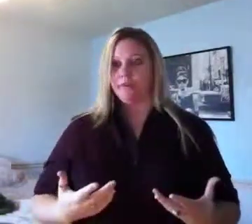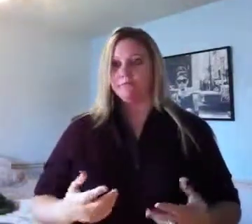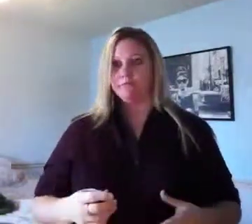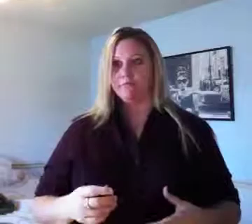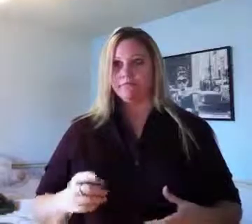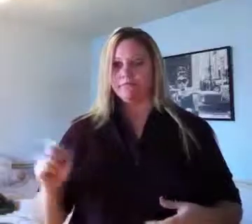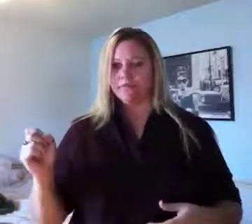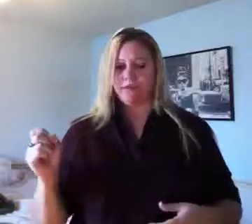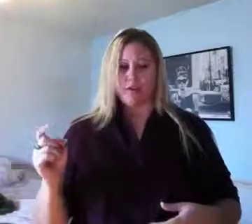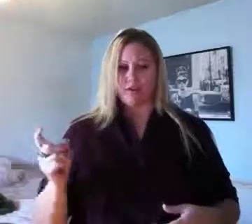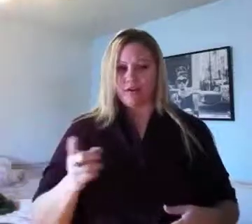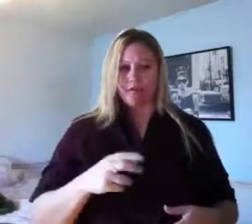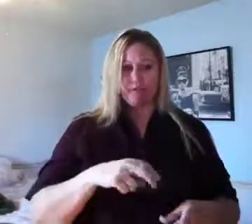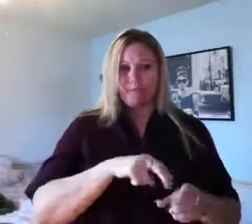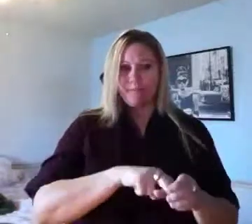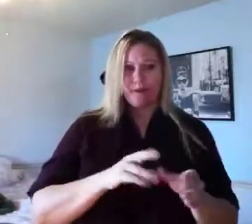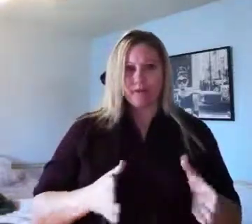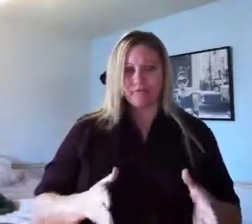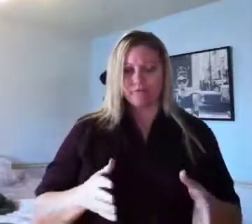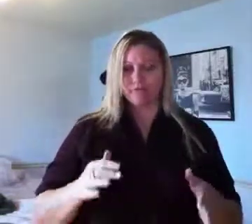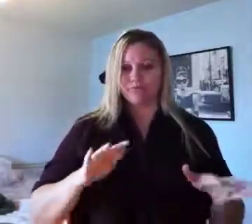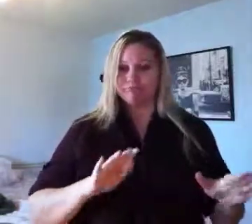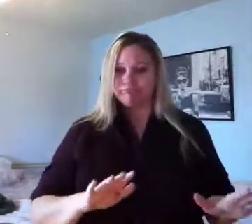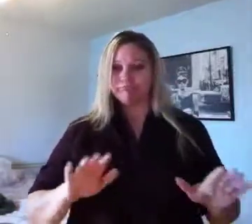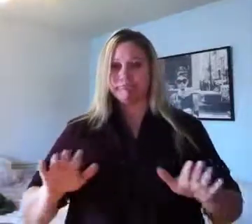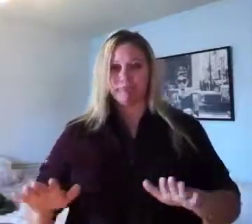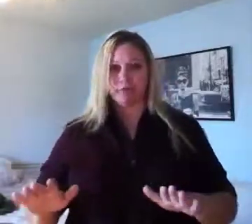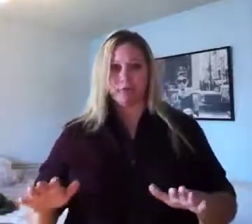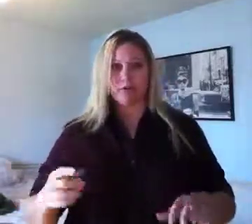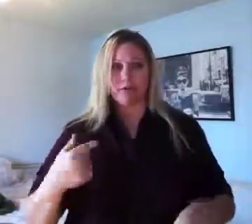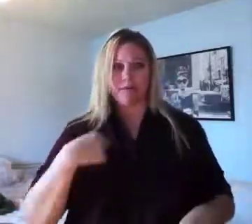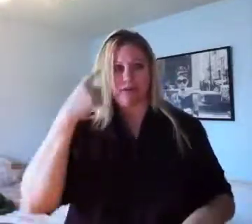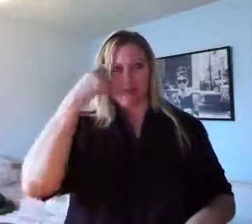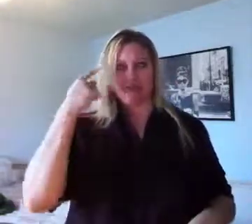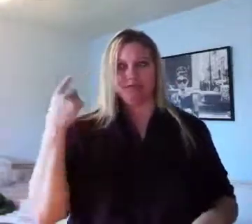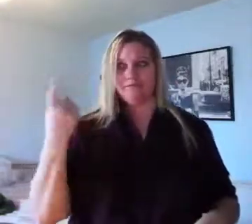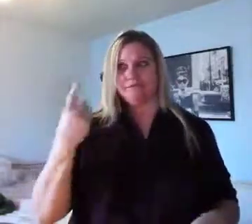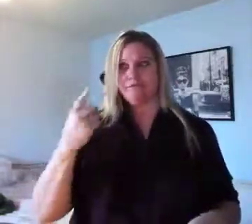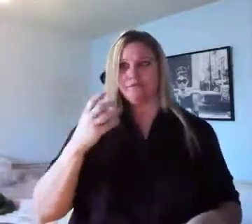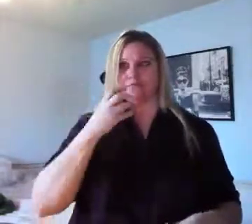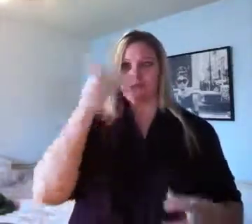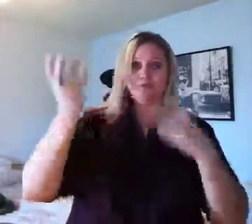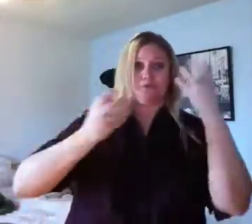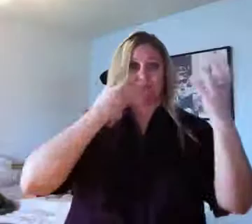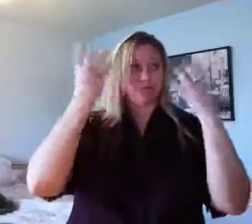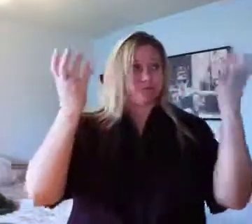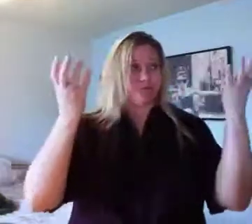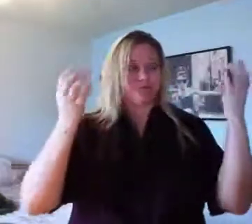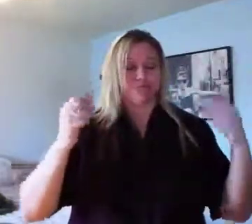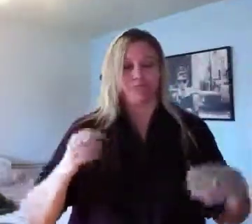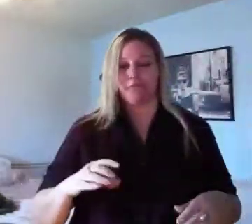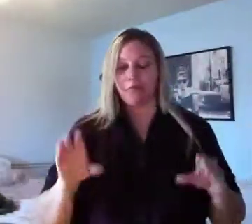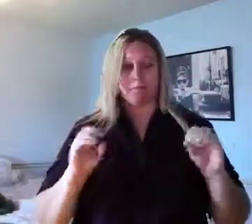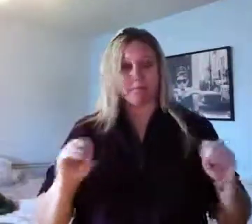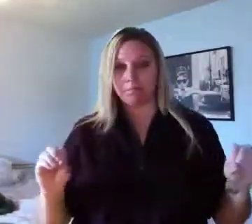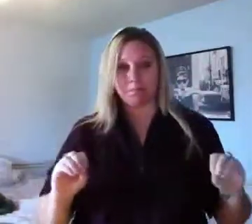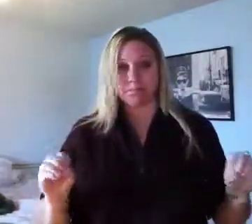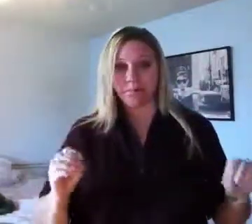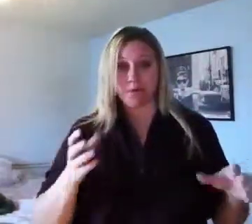someone should be screaming, although I wasn't screaming. Someone should have been. So anyway, he turned the plane around, and we ended up